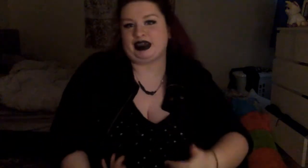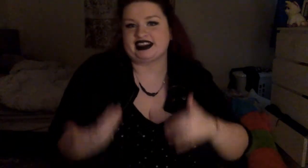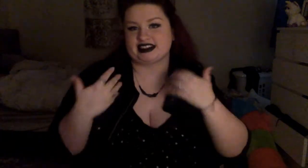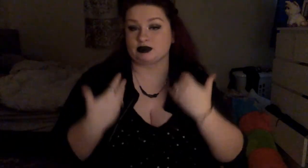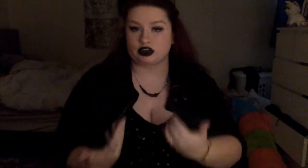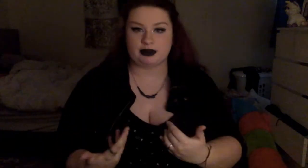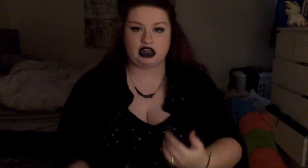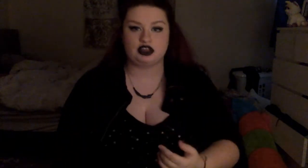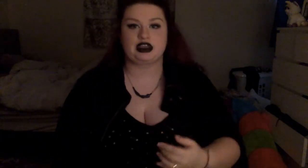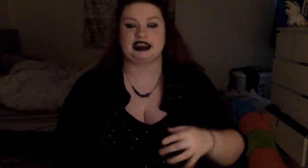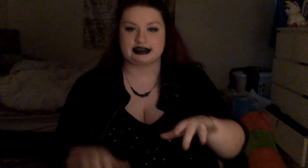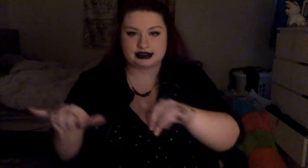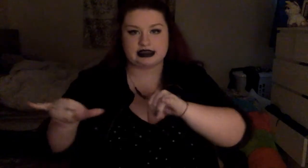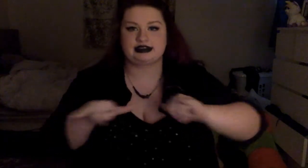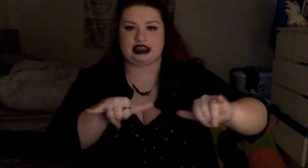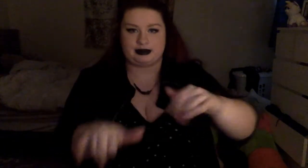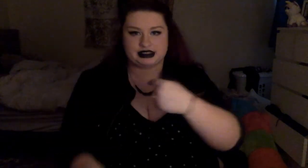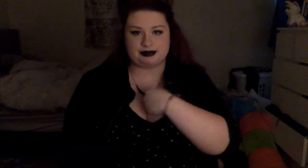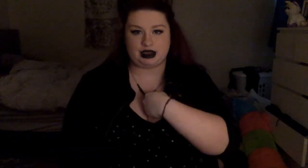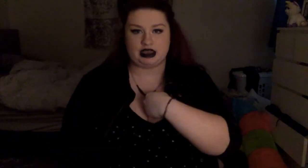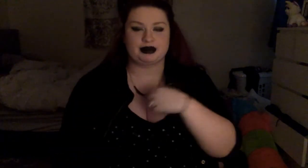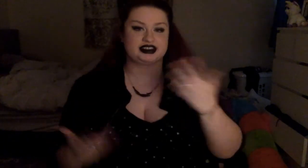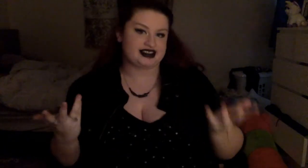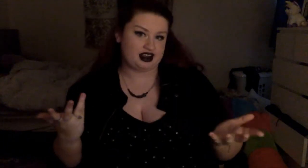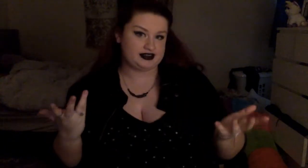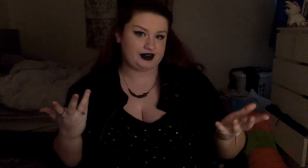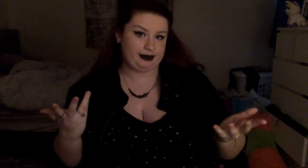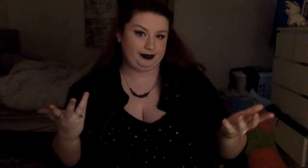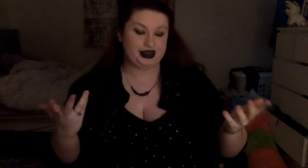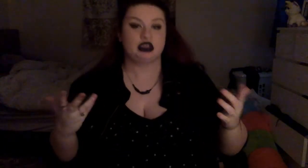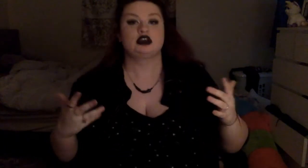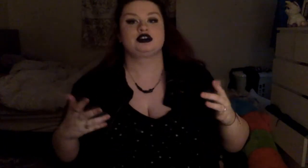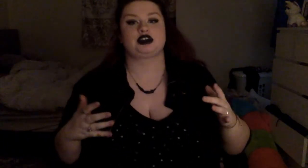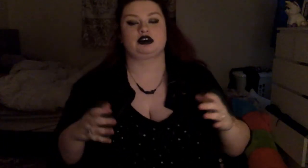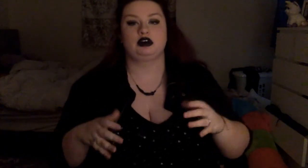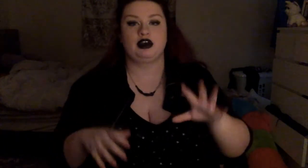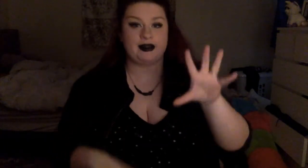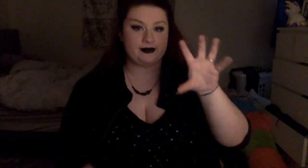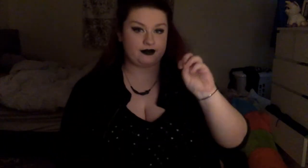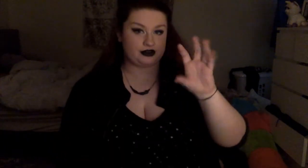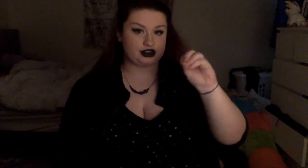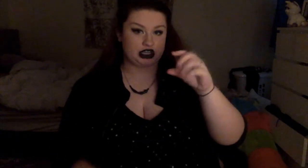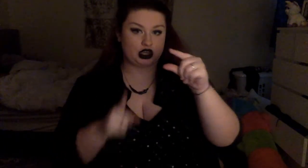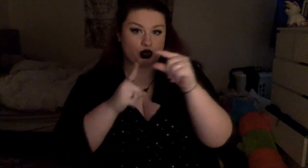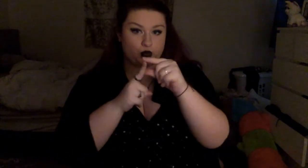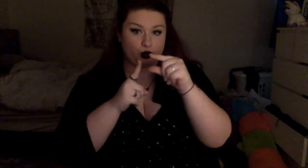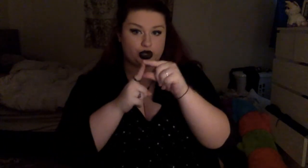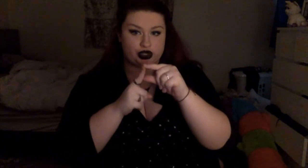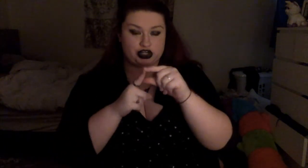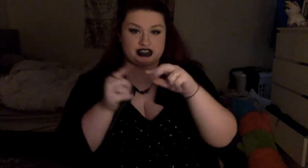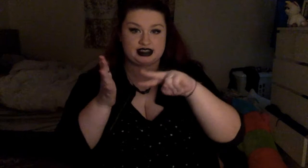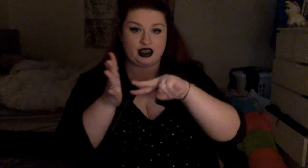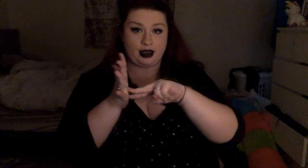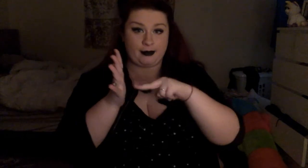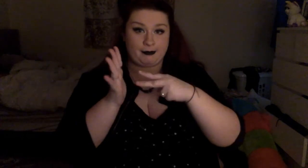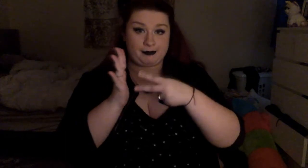because it's more dramatic. You can say same as me, but it's not as fun. So, 50 words